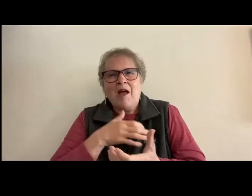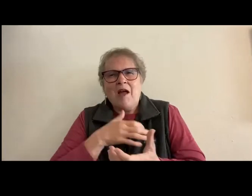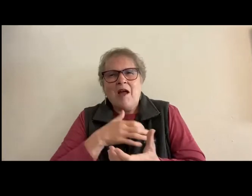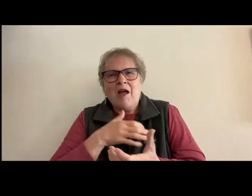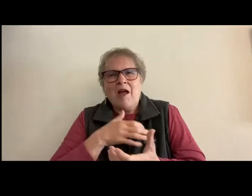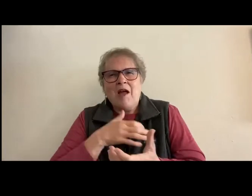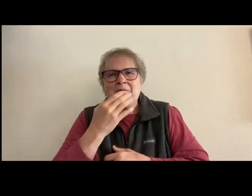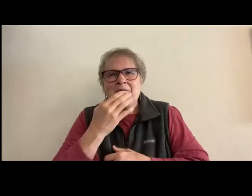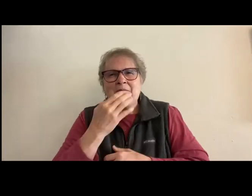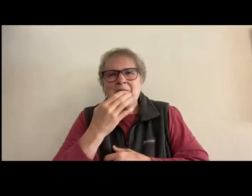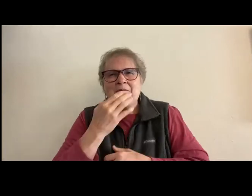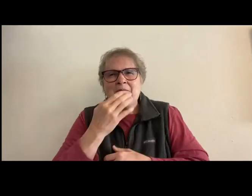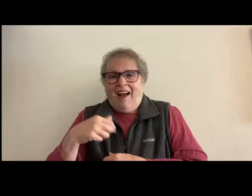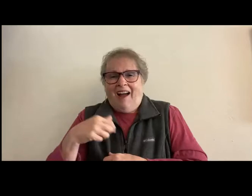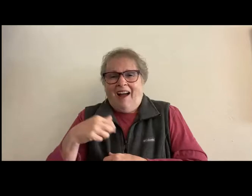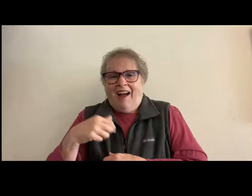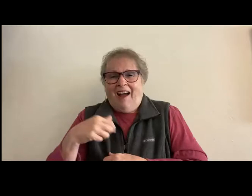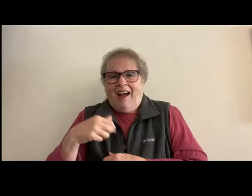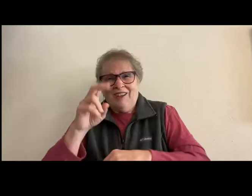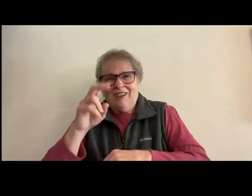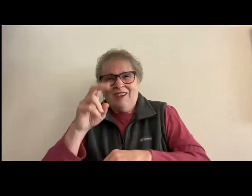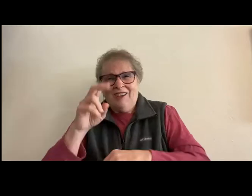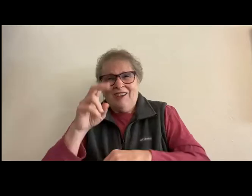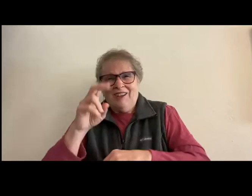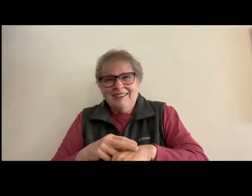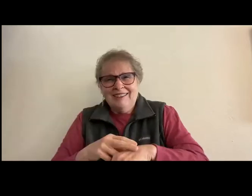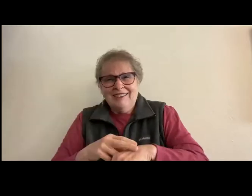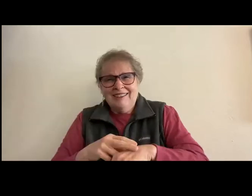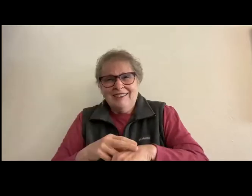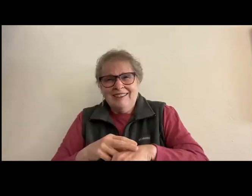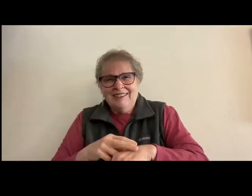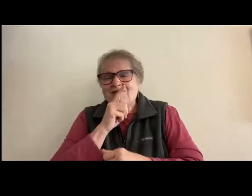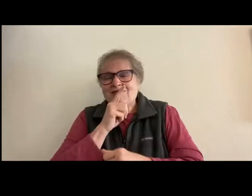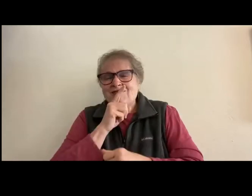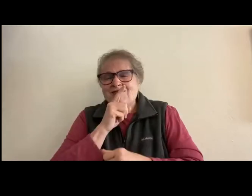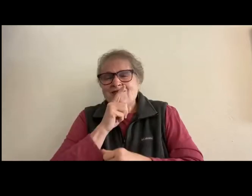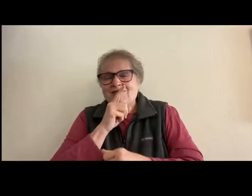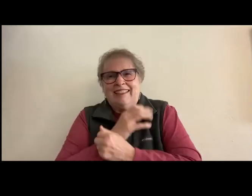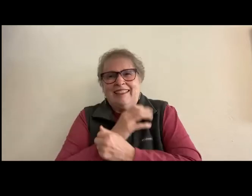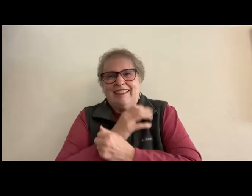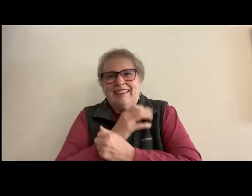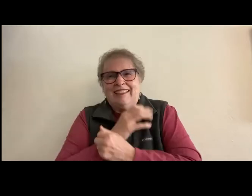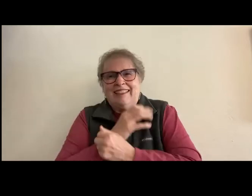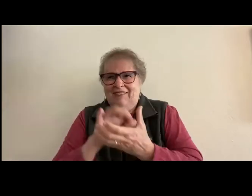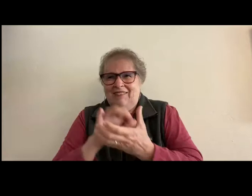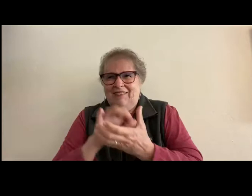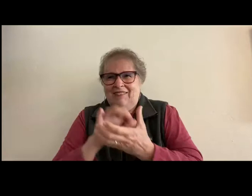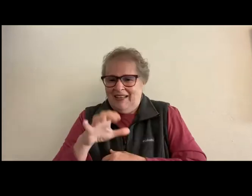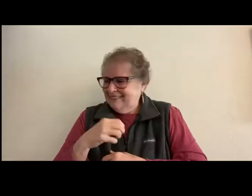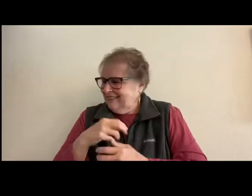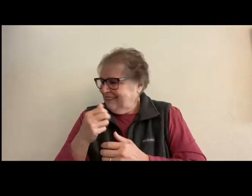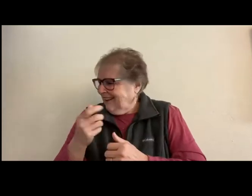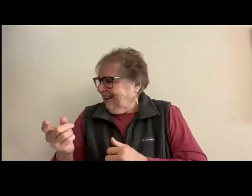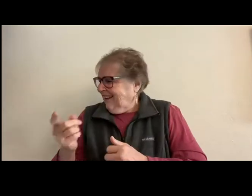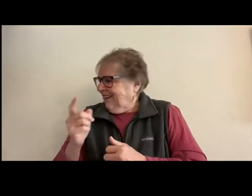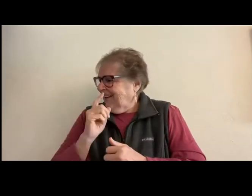Special. Because I love my wife the best. Well, yes, of course. He really, really,